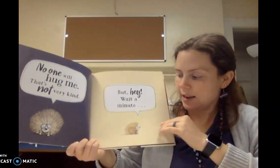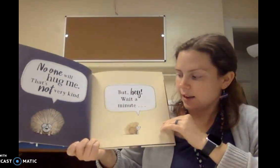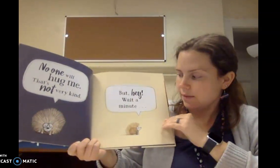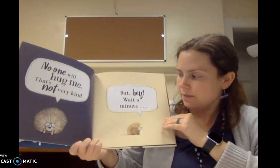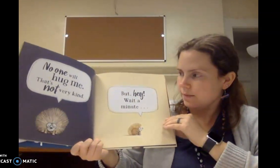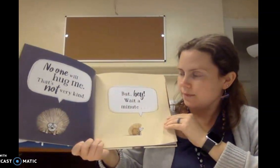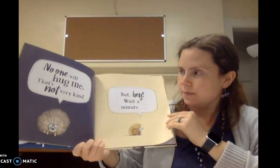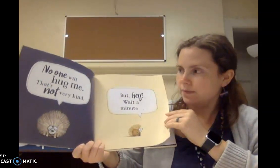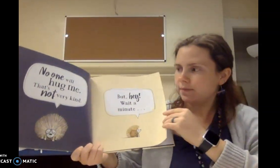see.